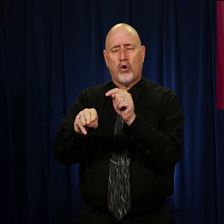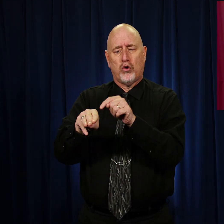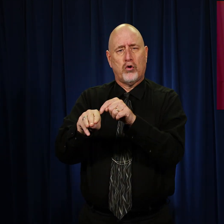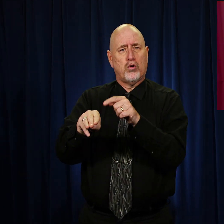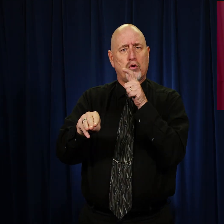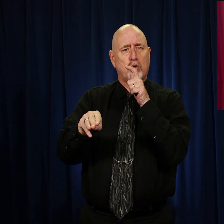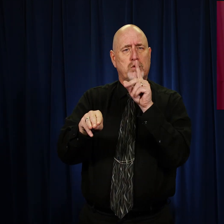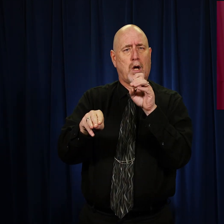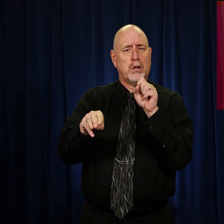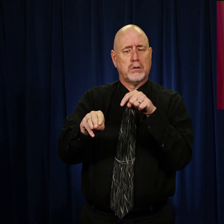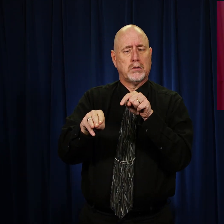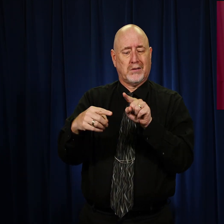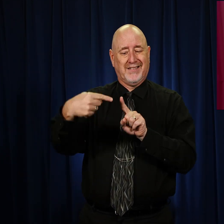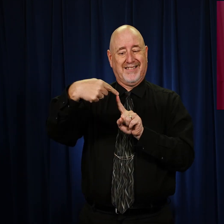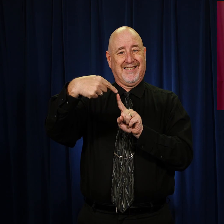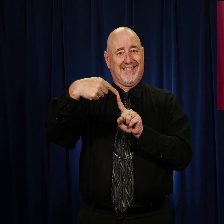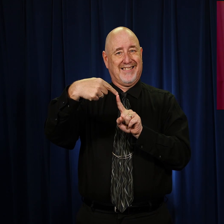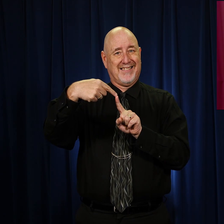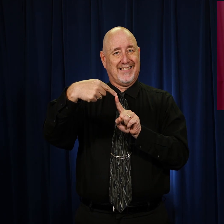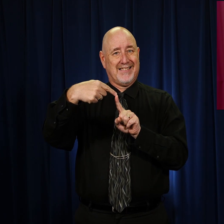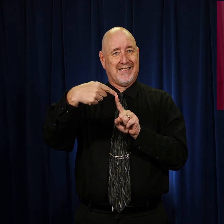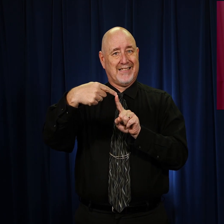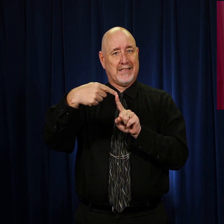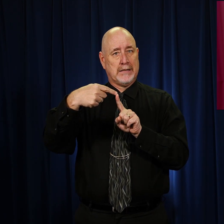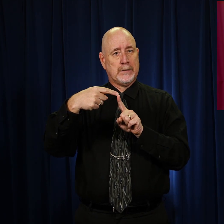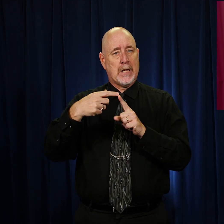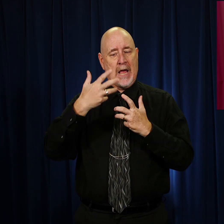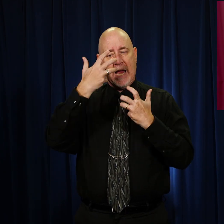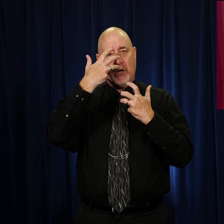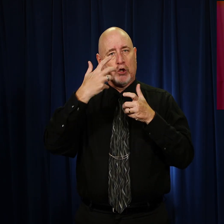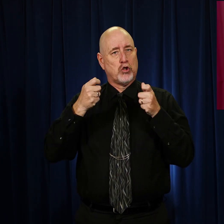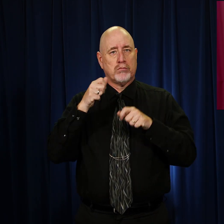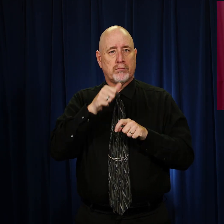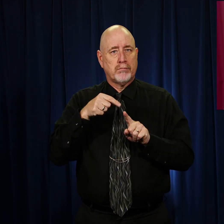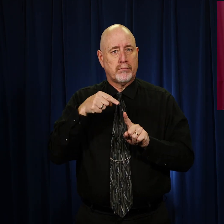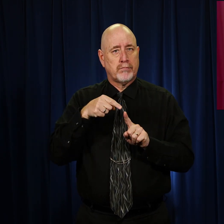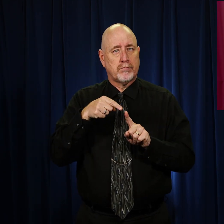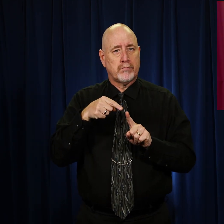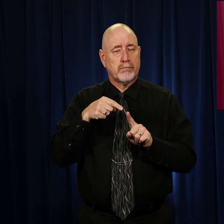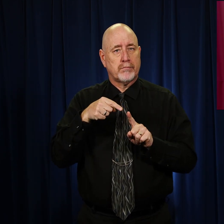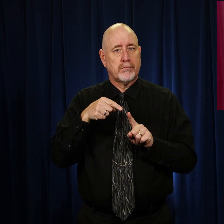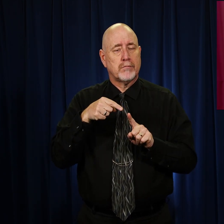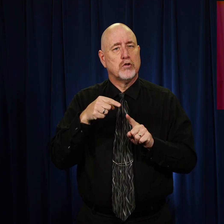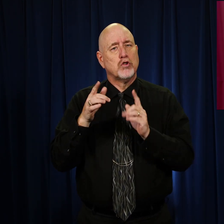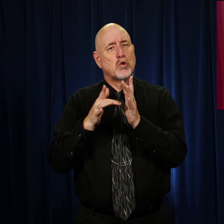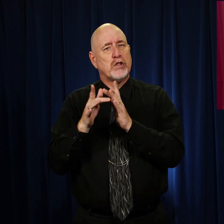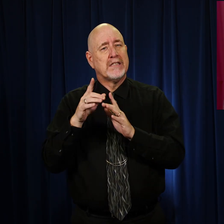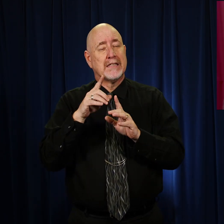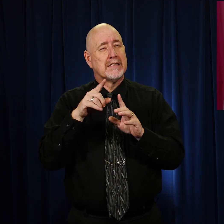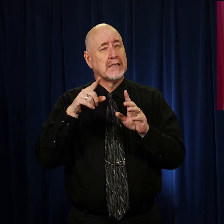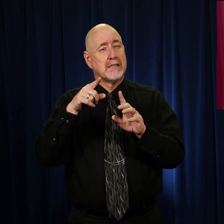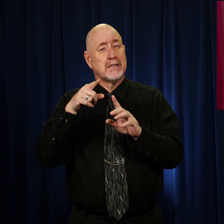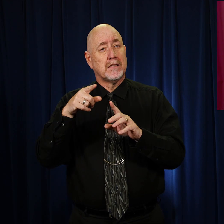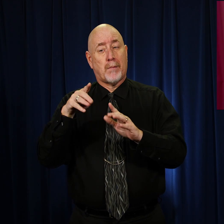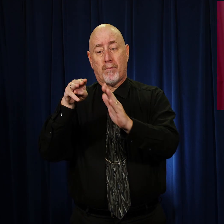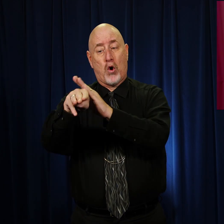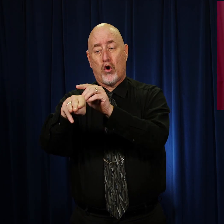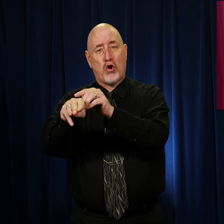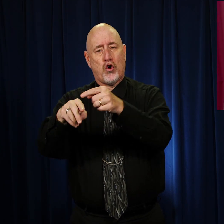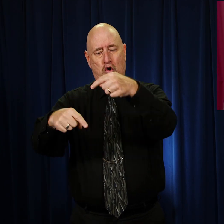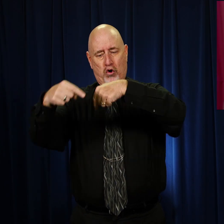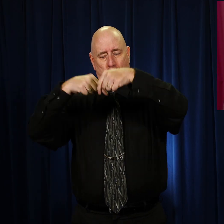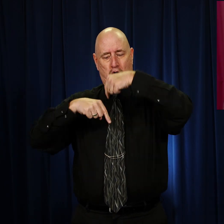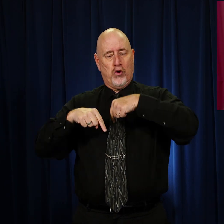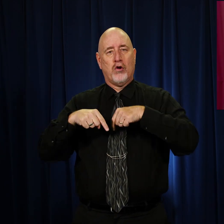murder? Isn't it the person that has uncontrolled anger? So Jesus gets at the heart of the problem by